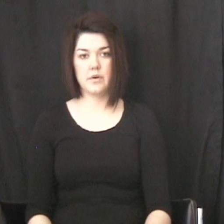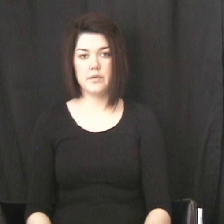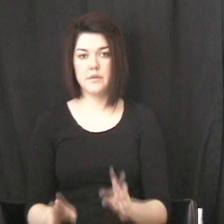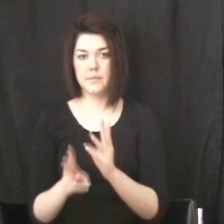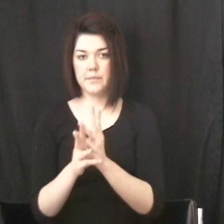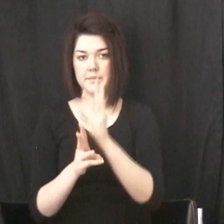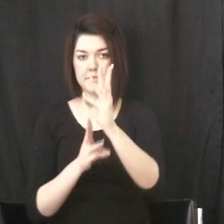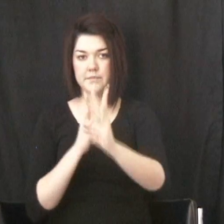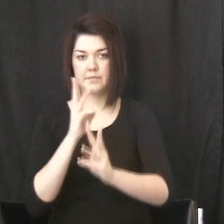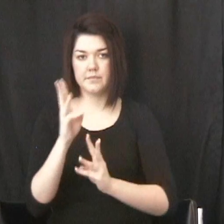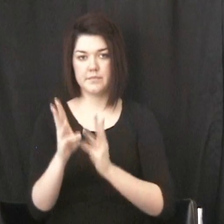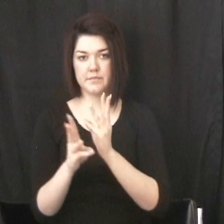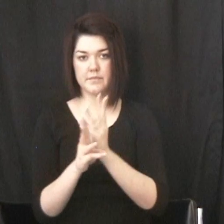world,